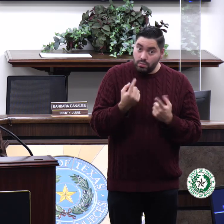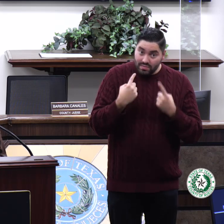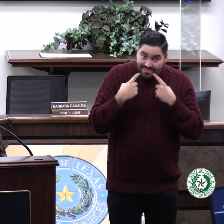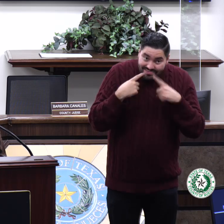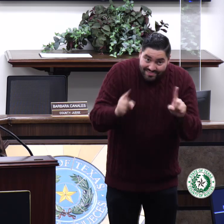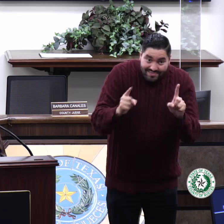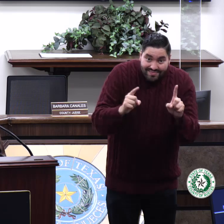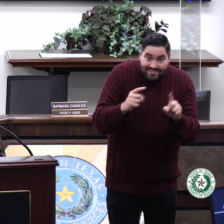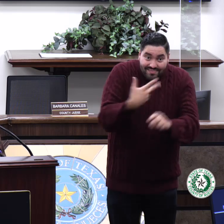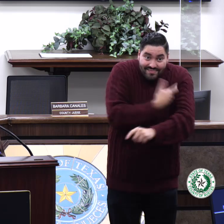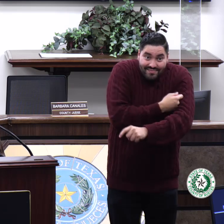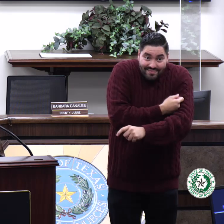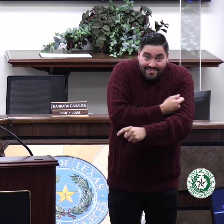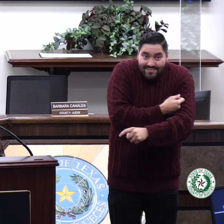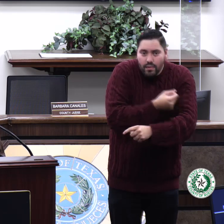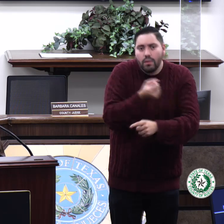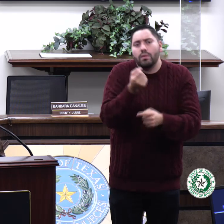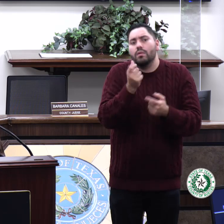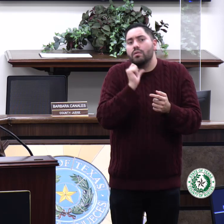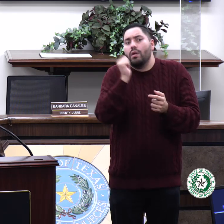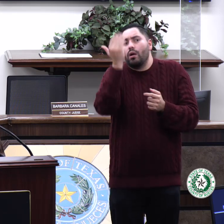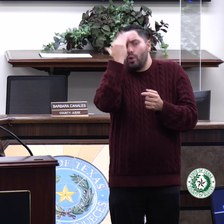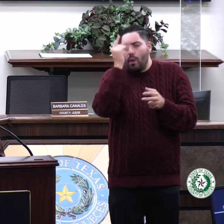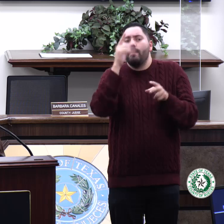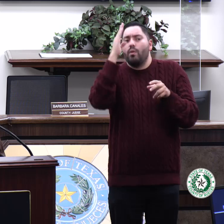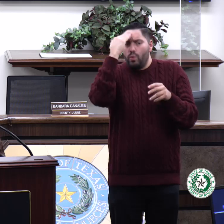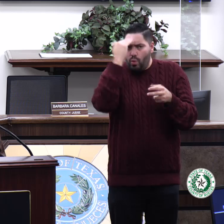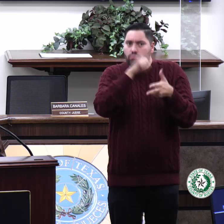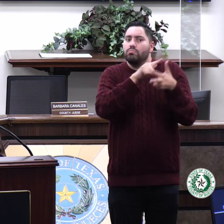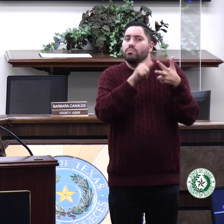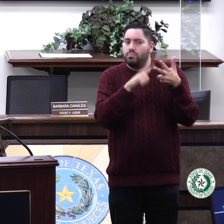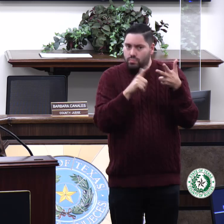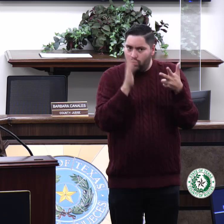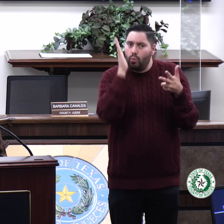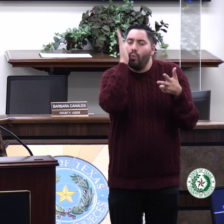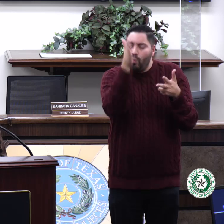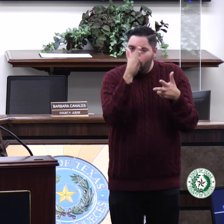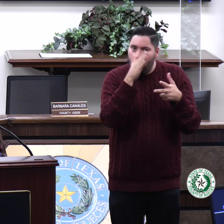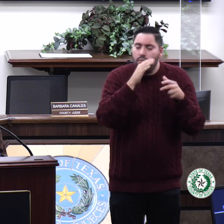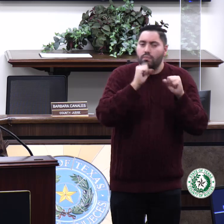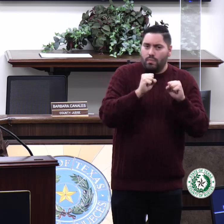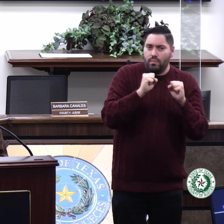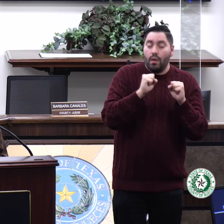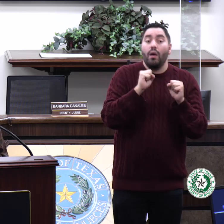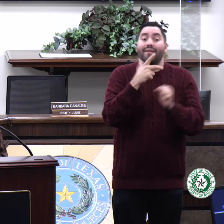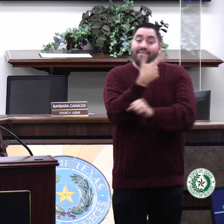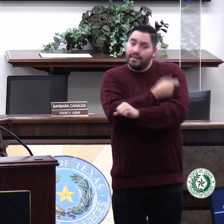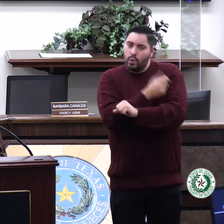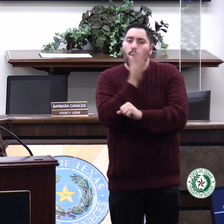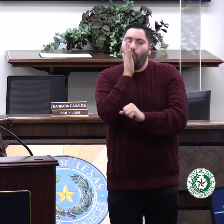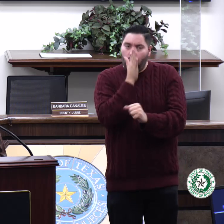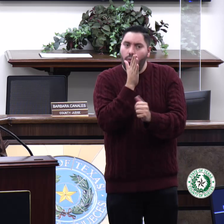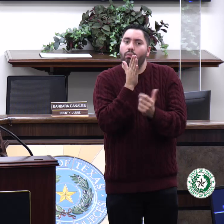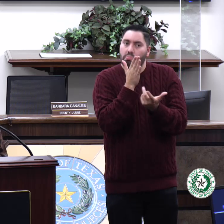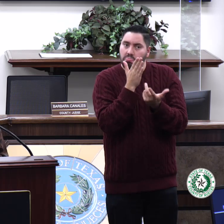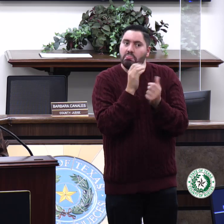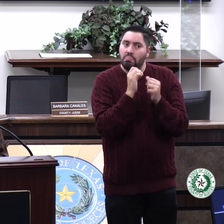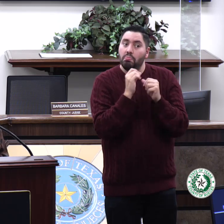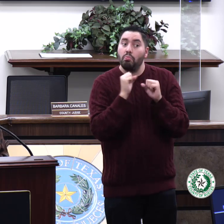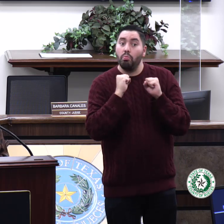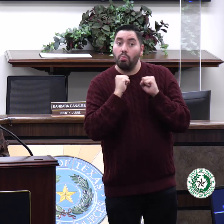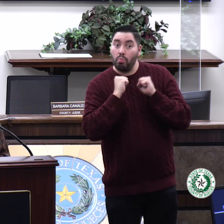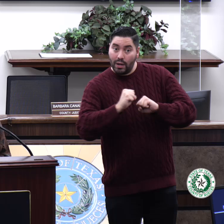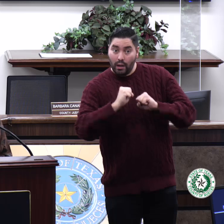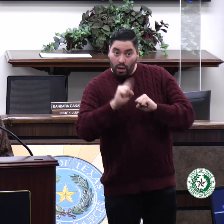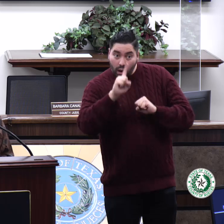the vaccines are against the Omicron variant, we do know that they will provide protection, some protection, against Omicron.